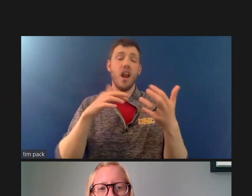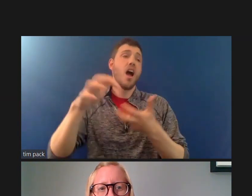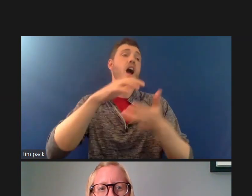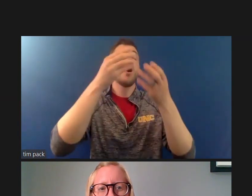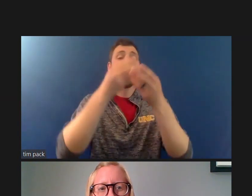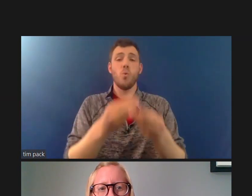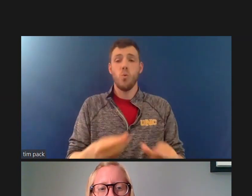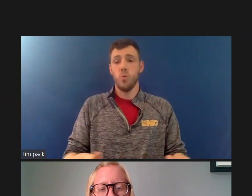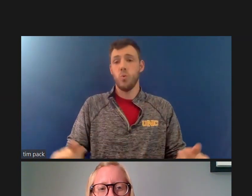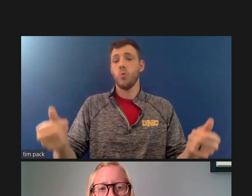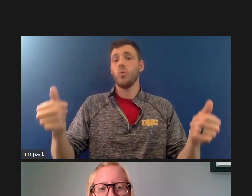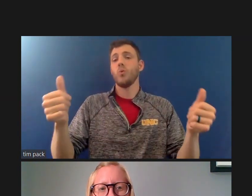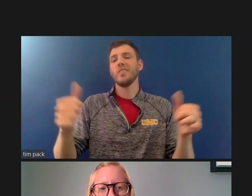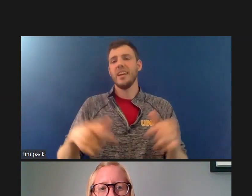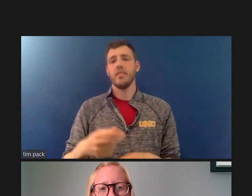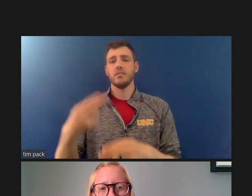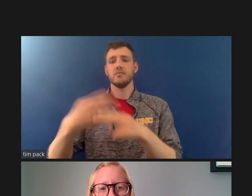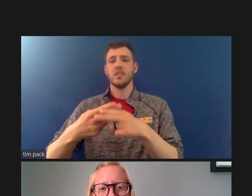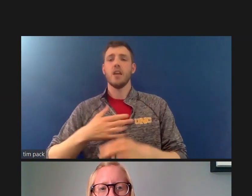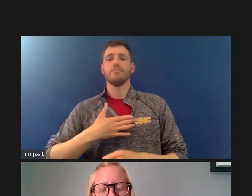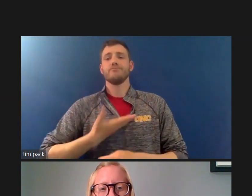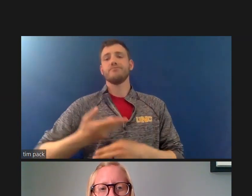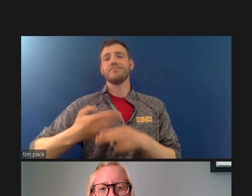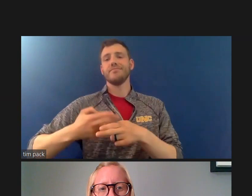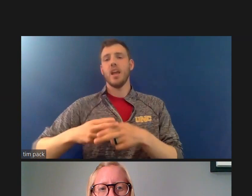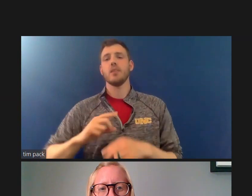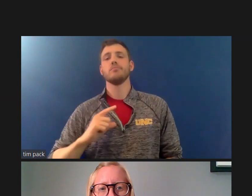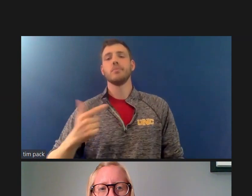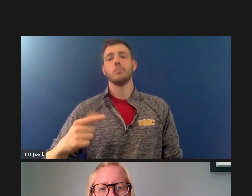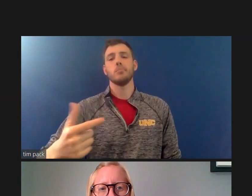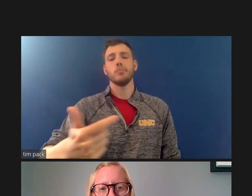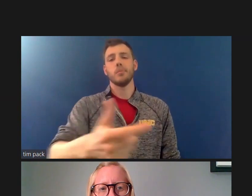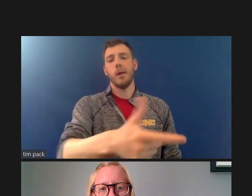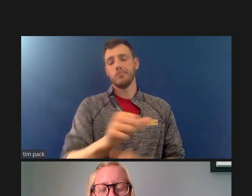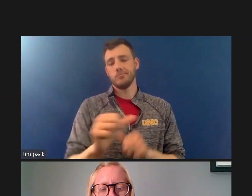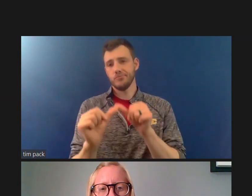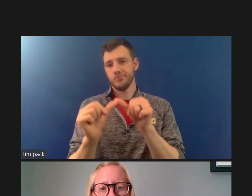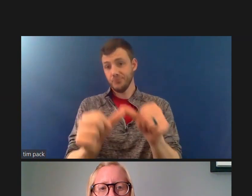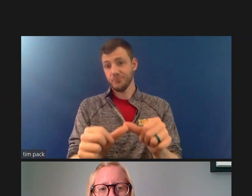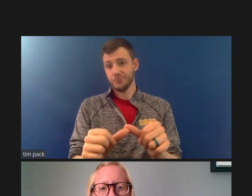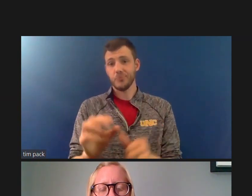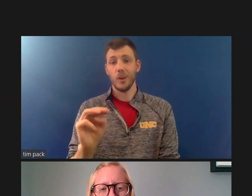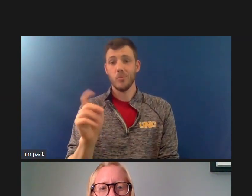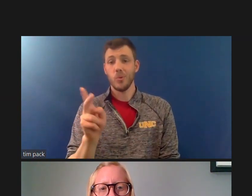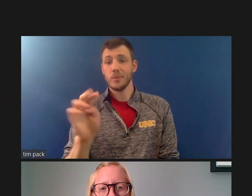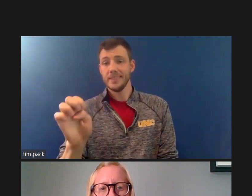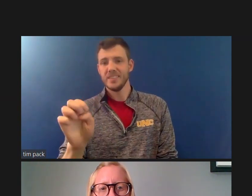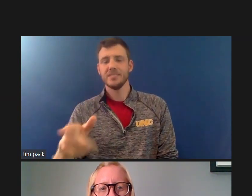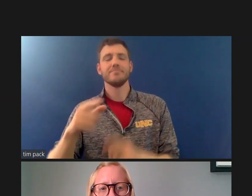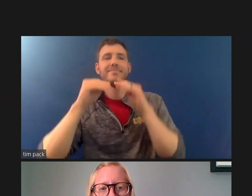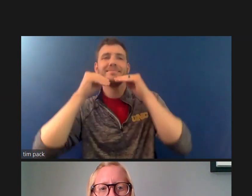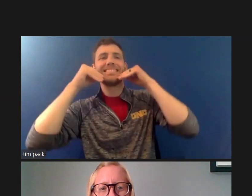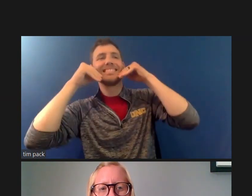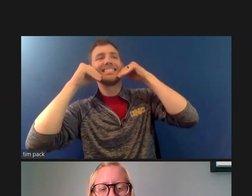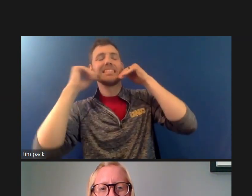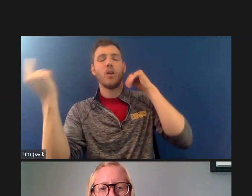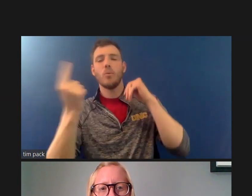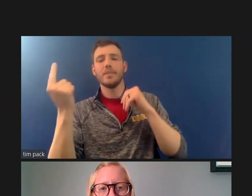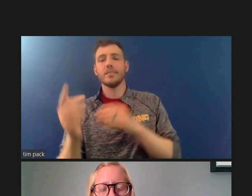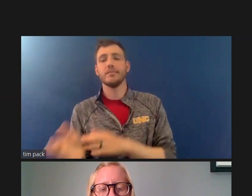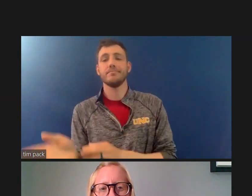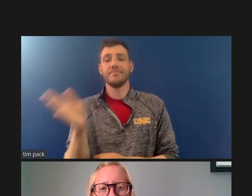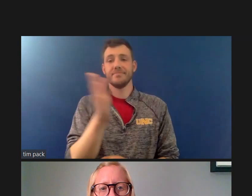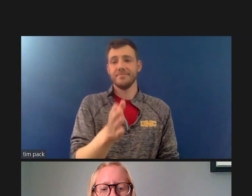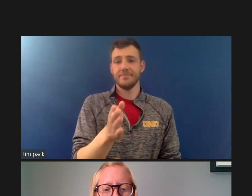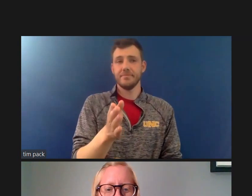was Maurice, next in size among the choir boys to Jack, but broad and grinning all the time. There was a slight furtive boy whom